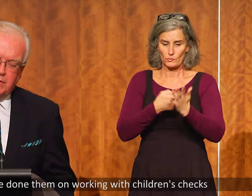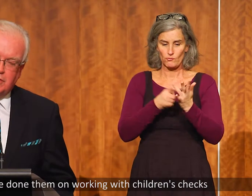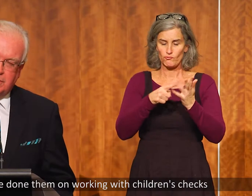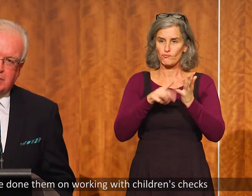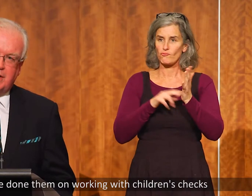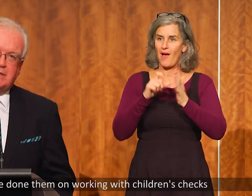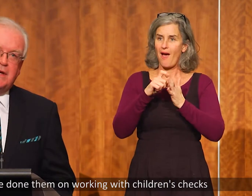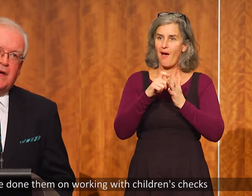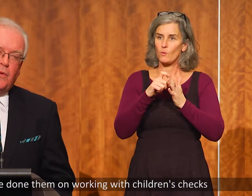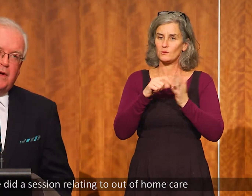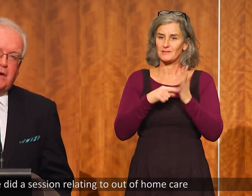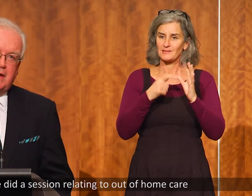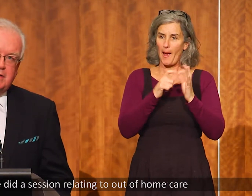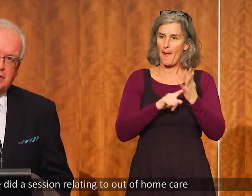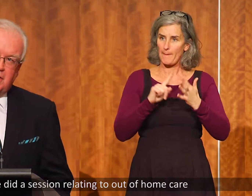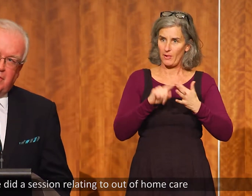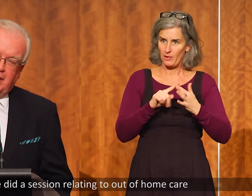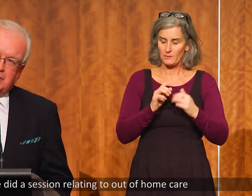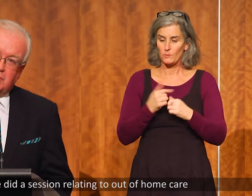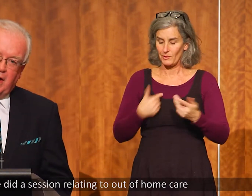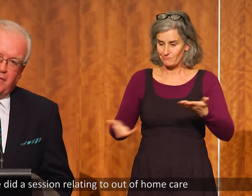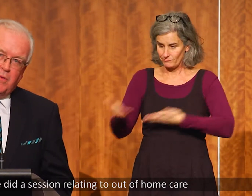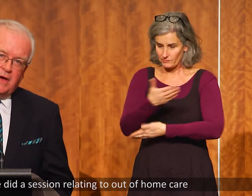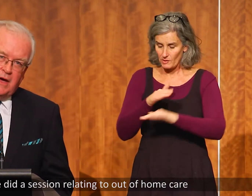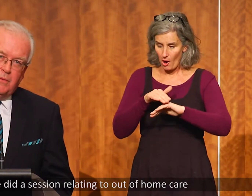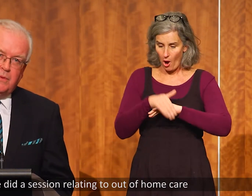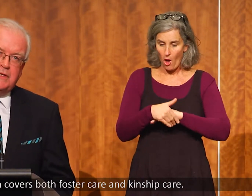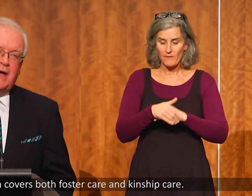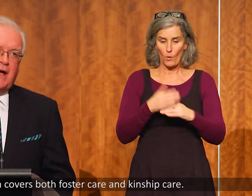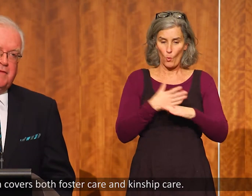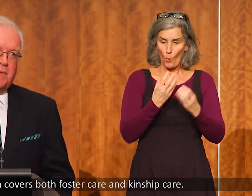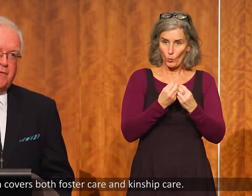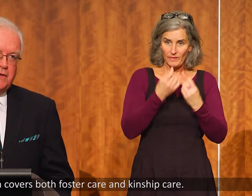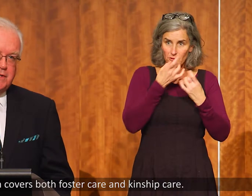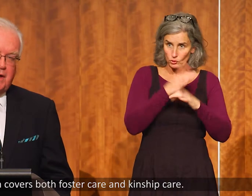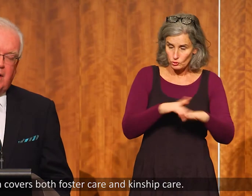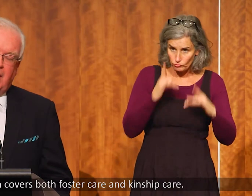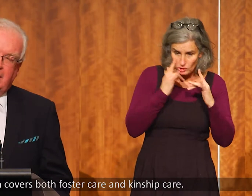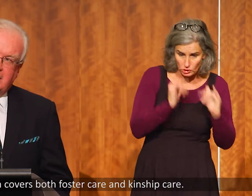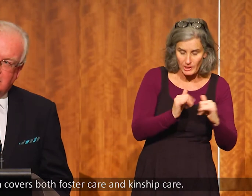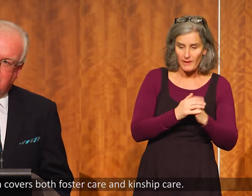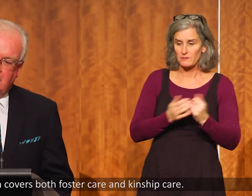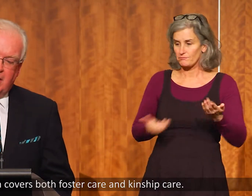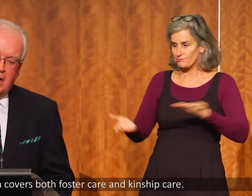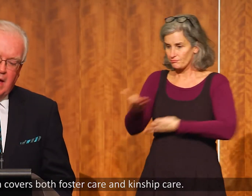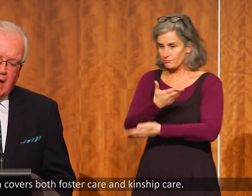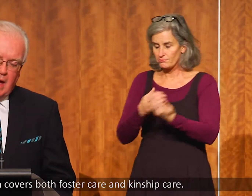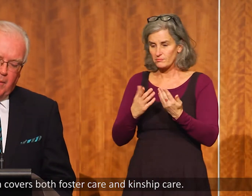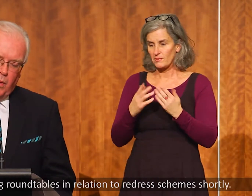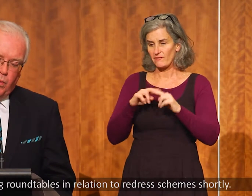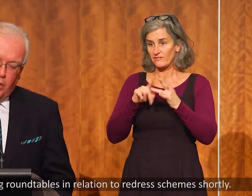on working with children's checks. We did a session in relation to out-of-home care, which covers both foster care and kinship